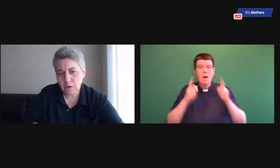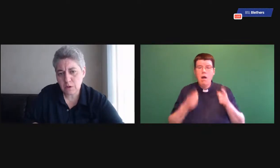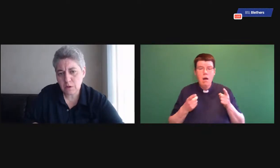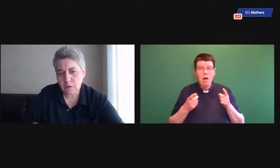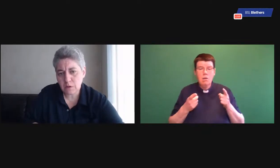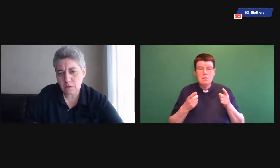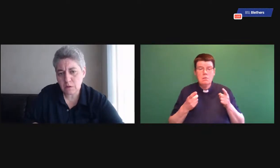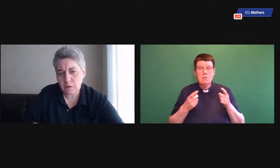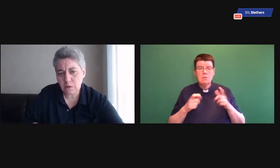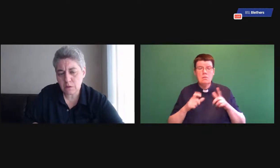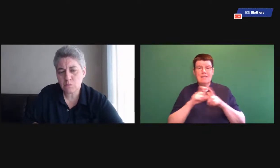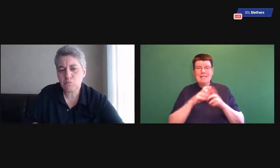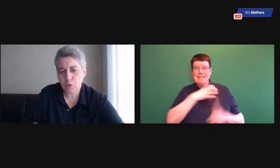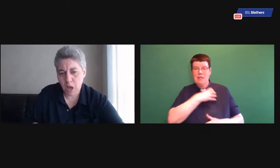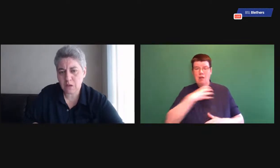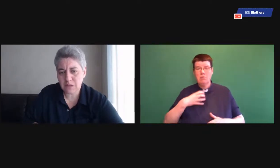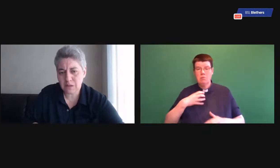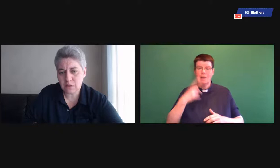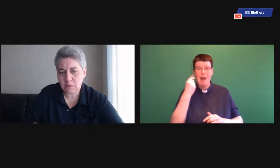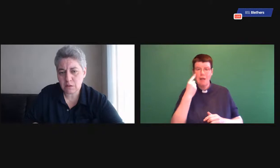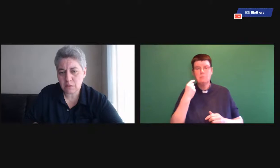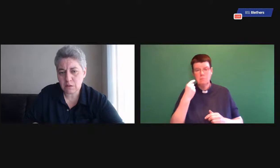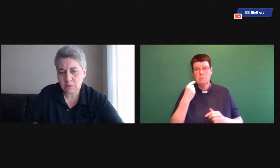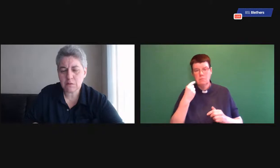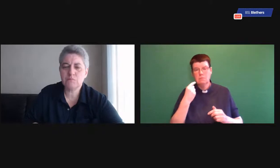married. If a minister